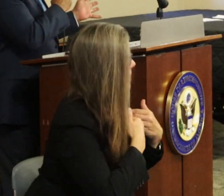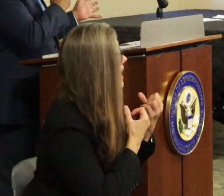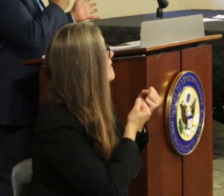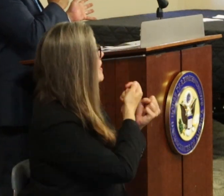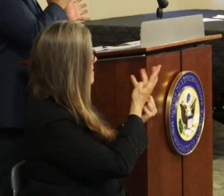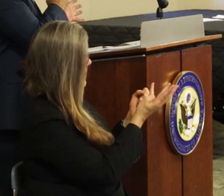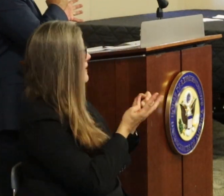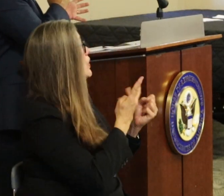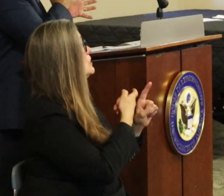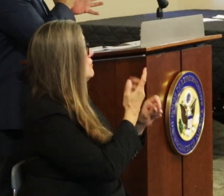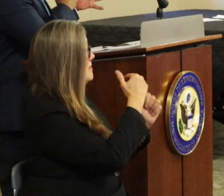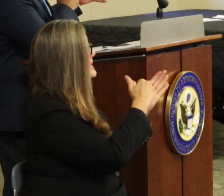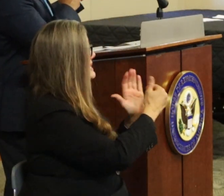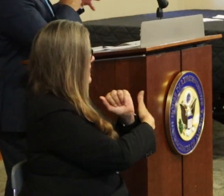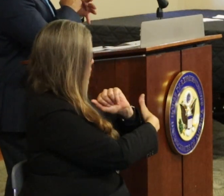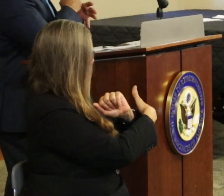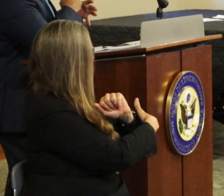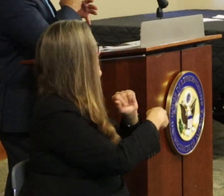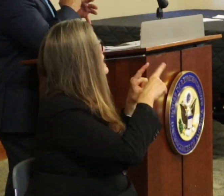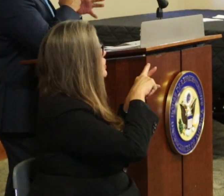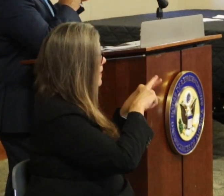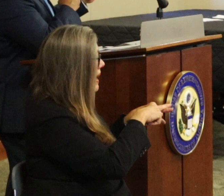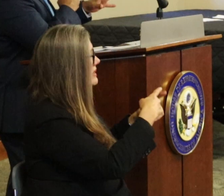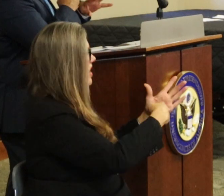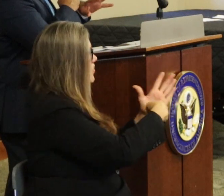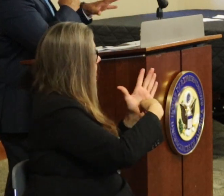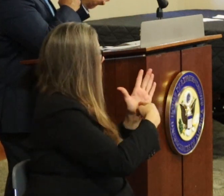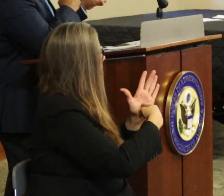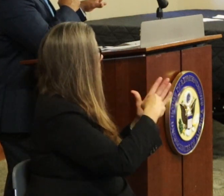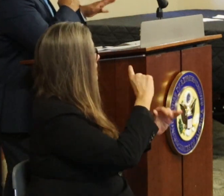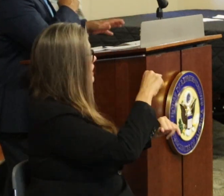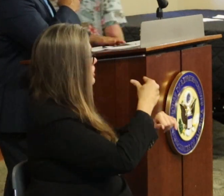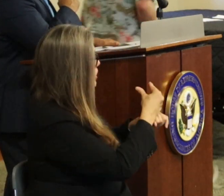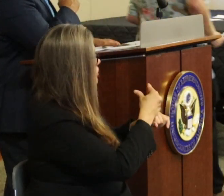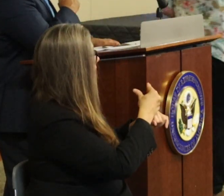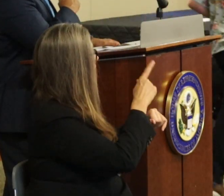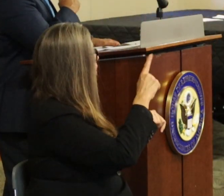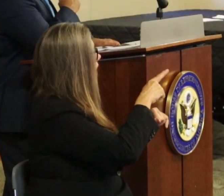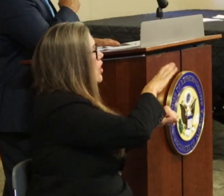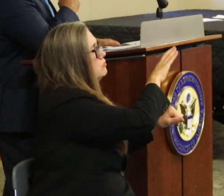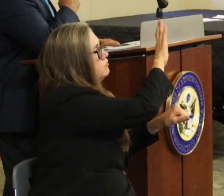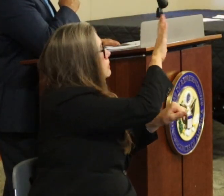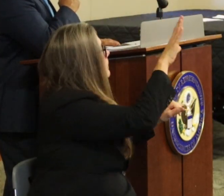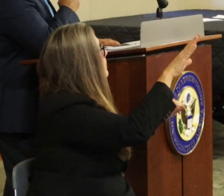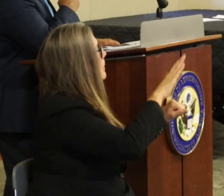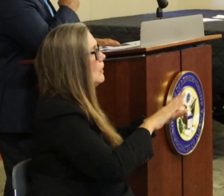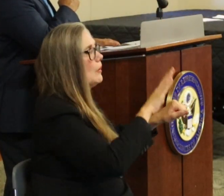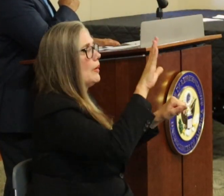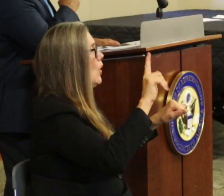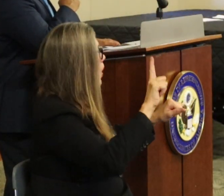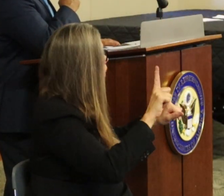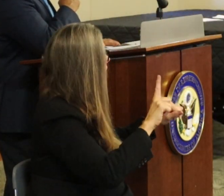of those from the Central Coast. So based on criteria that we look at and geographic distribution, there's a